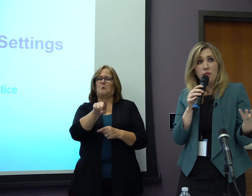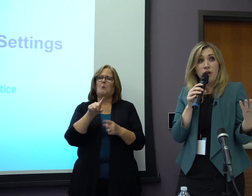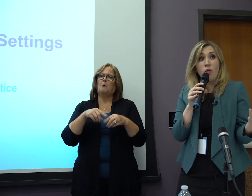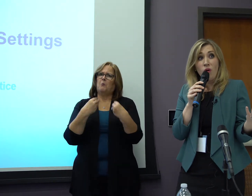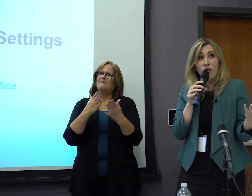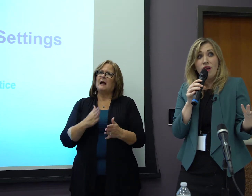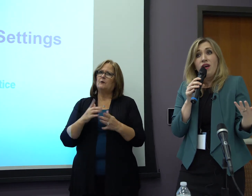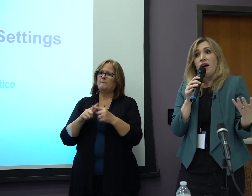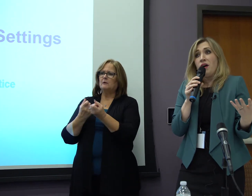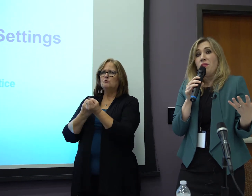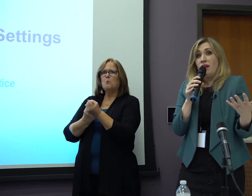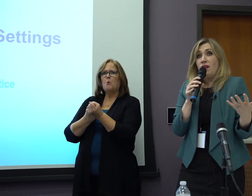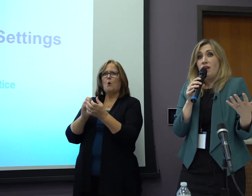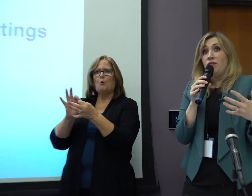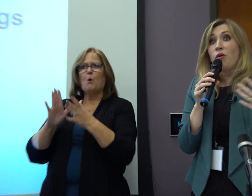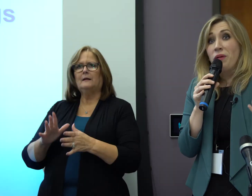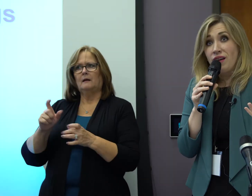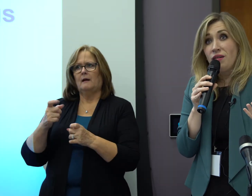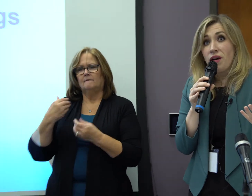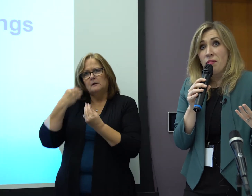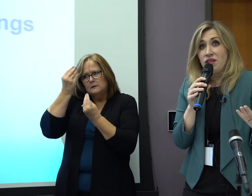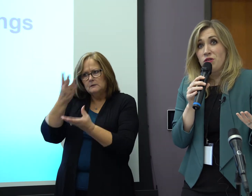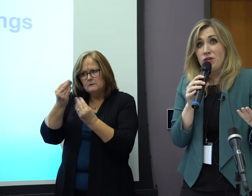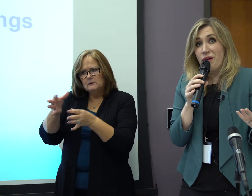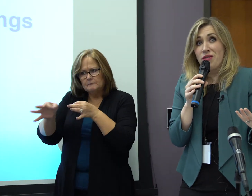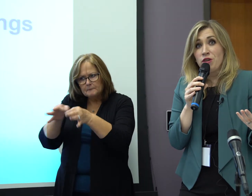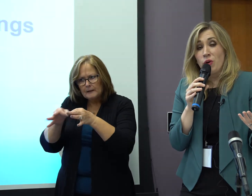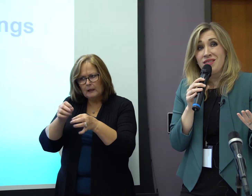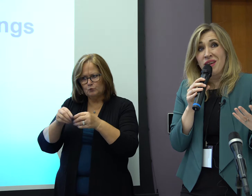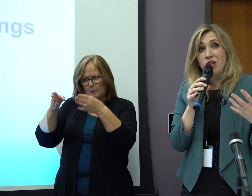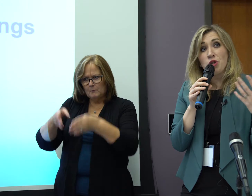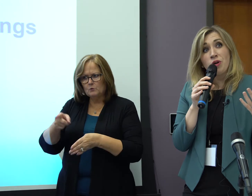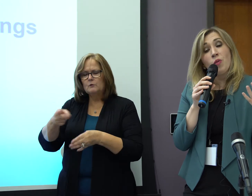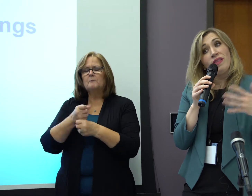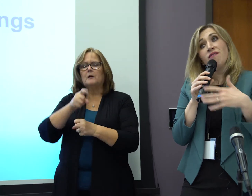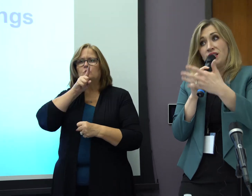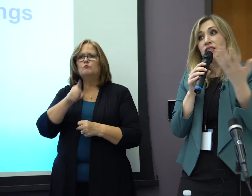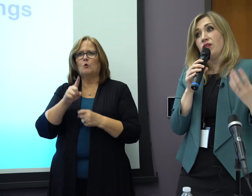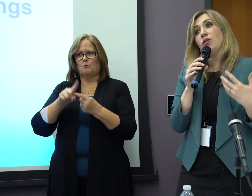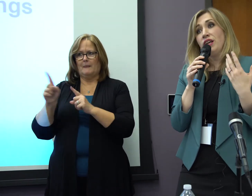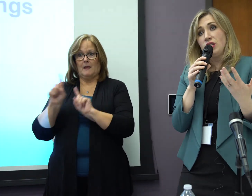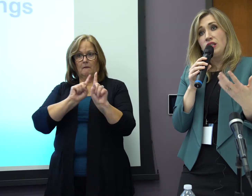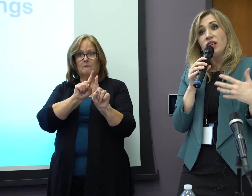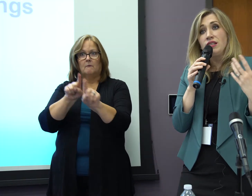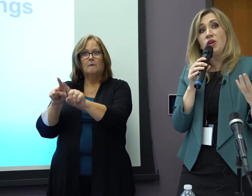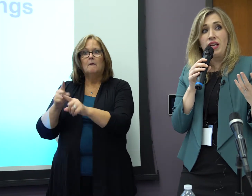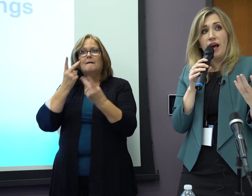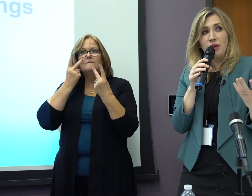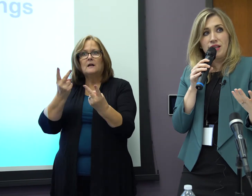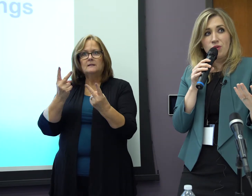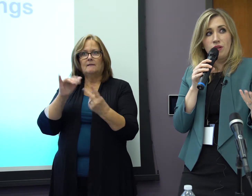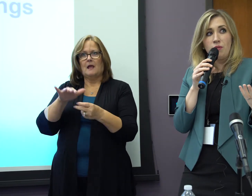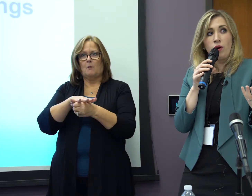would play a big role in informing individuals about that choice and making sure that when they visit different locations, they're